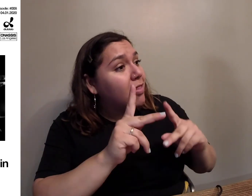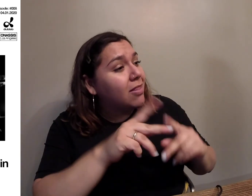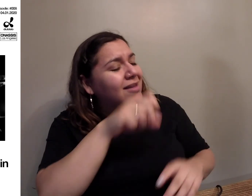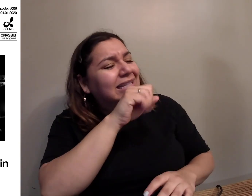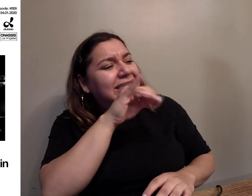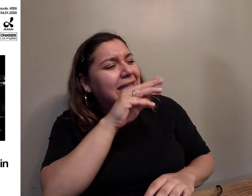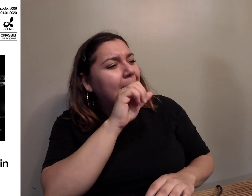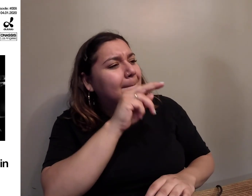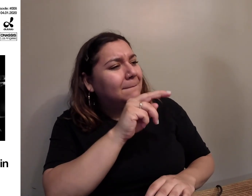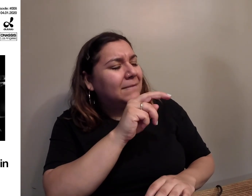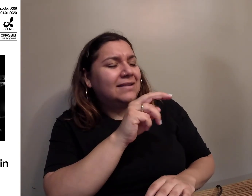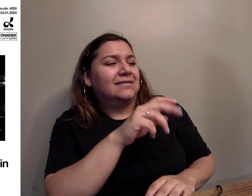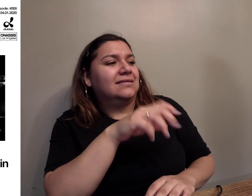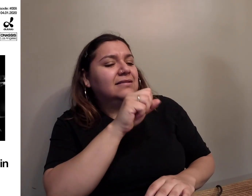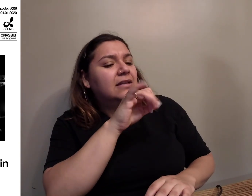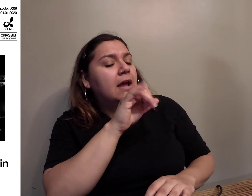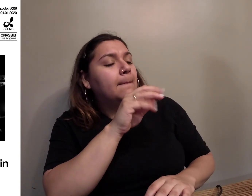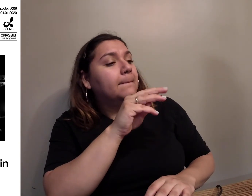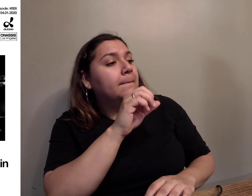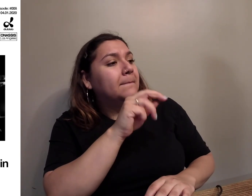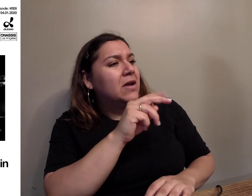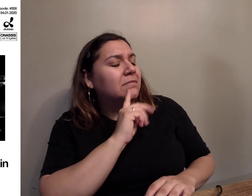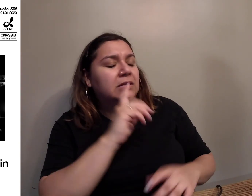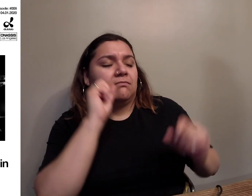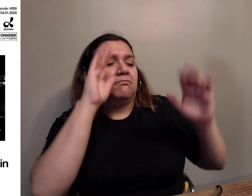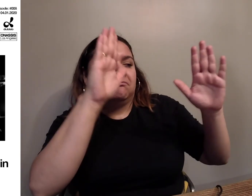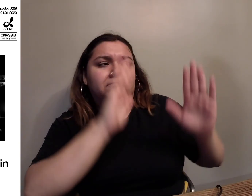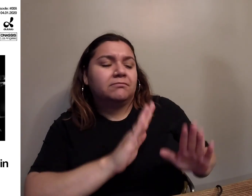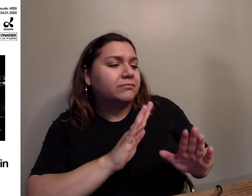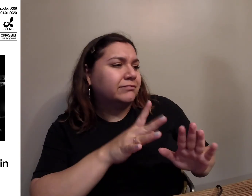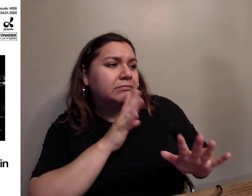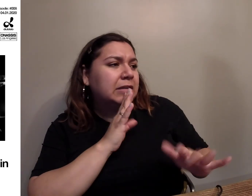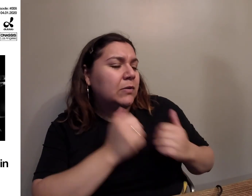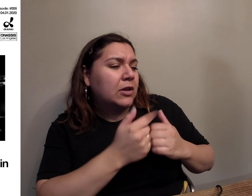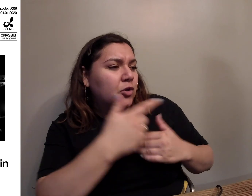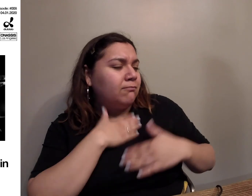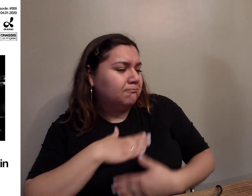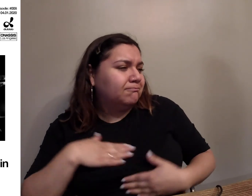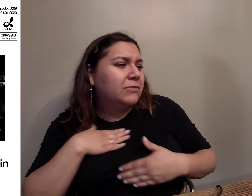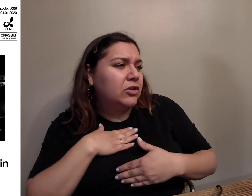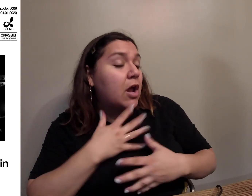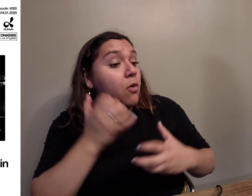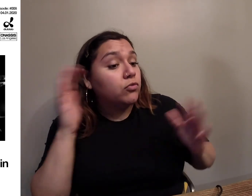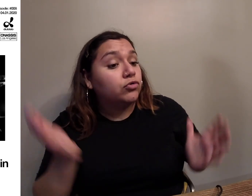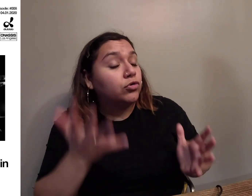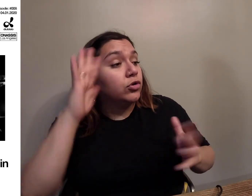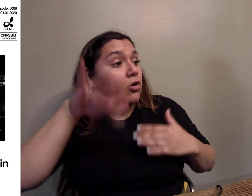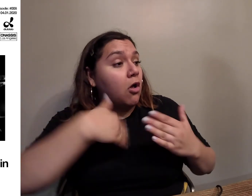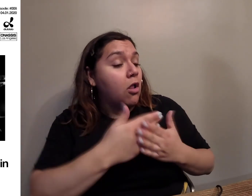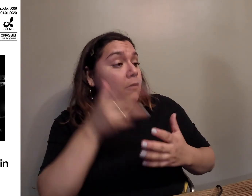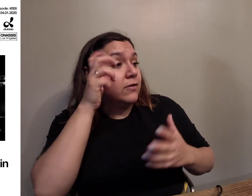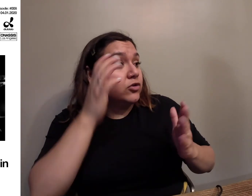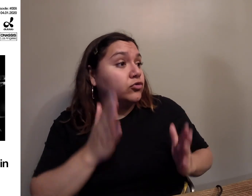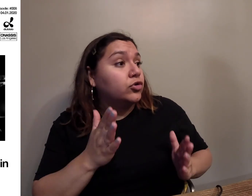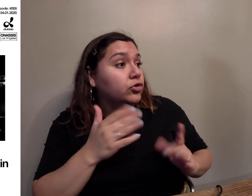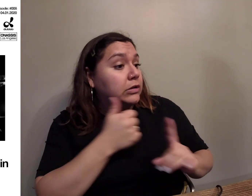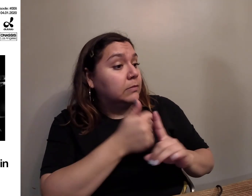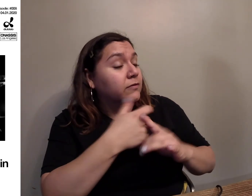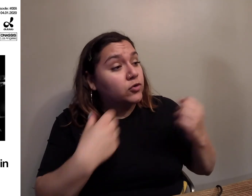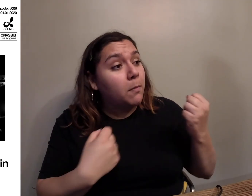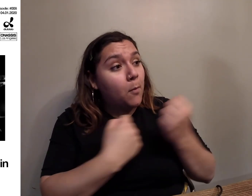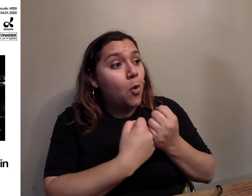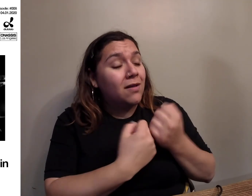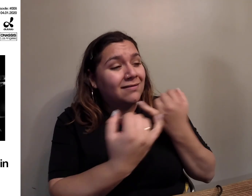a real pleasure to speak to you, and I'd like to encourage all of our listeners to support